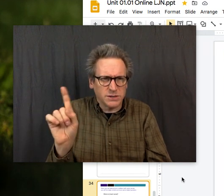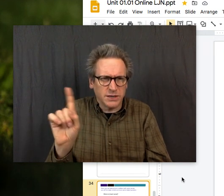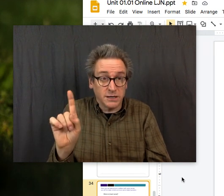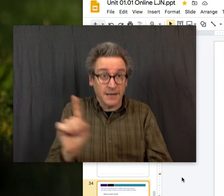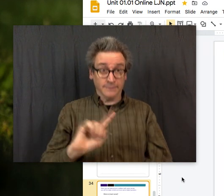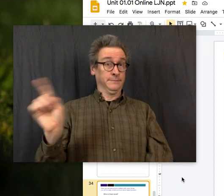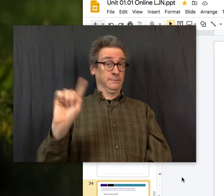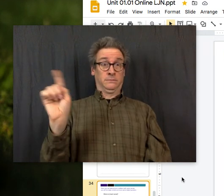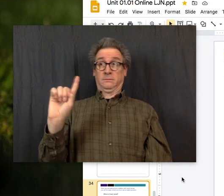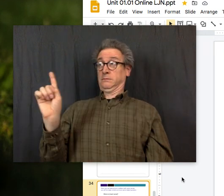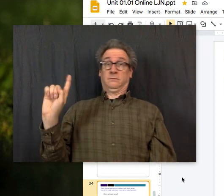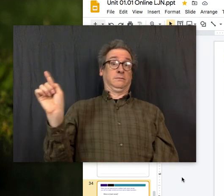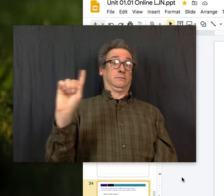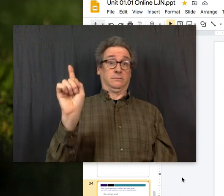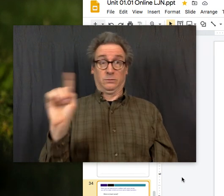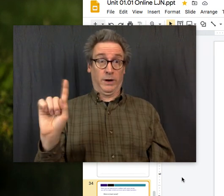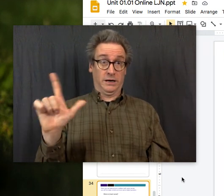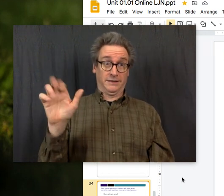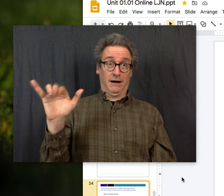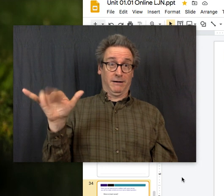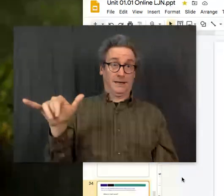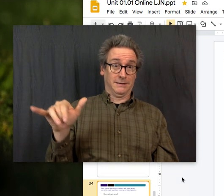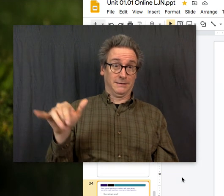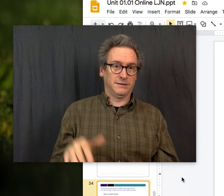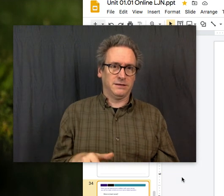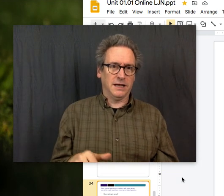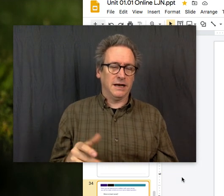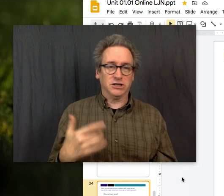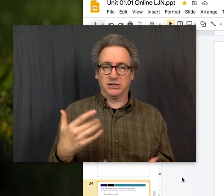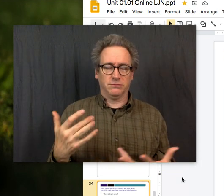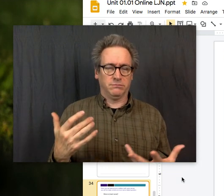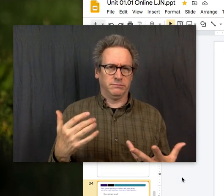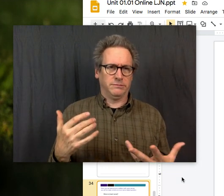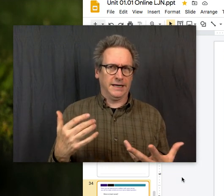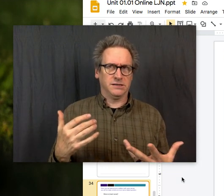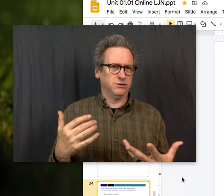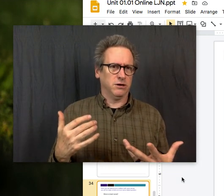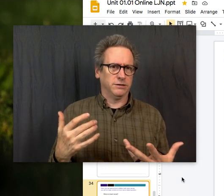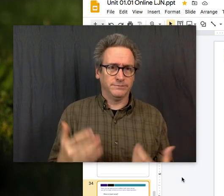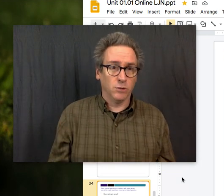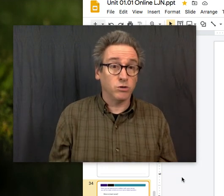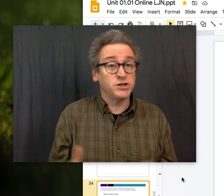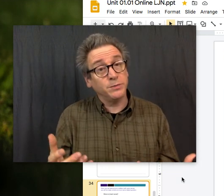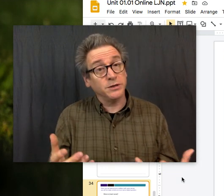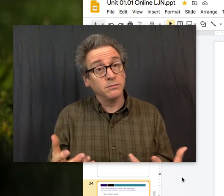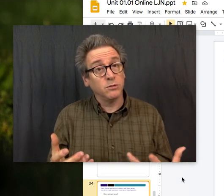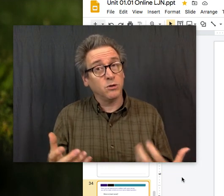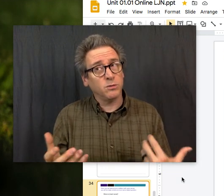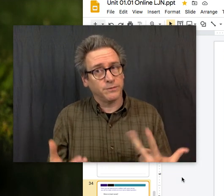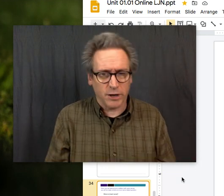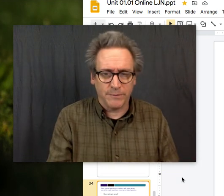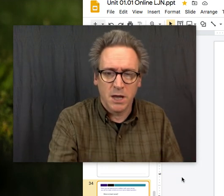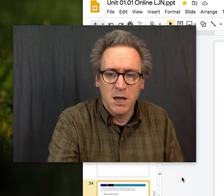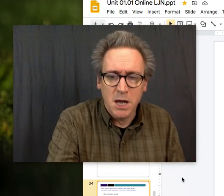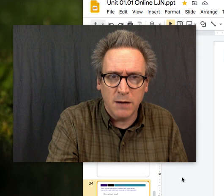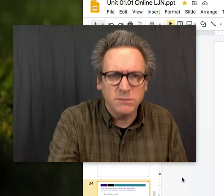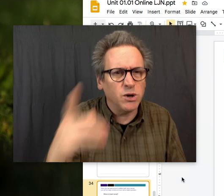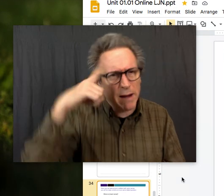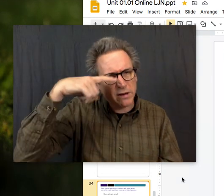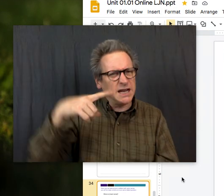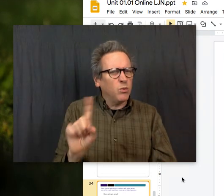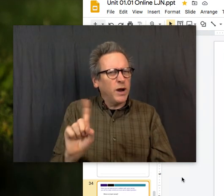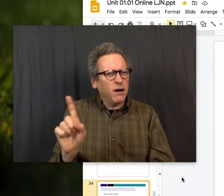Eyebrows go down. It's not, where's Larry? Then I guess, look drunk. Or stupid. Or both. Okay.